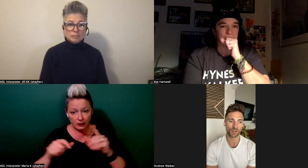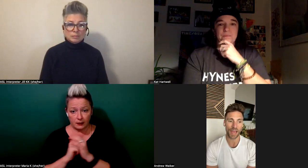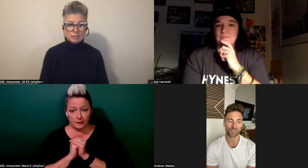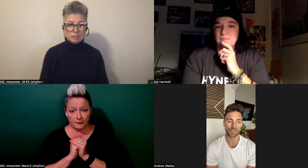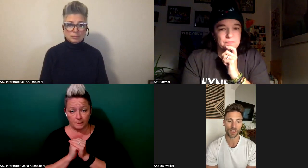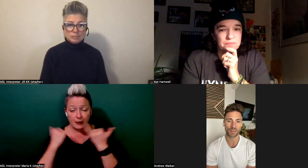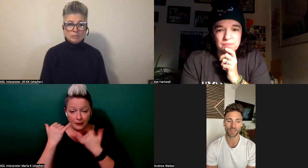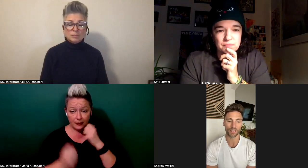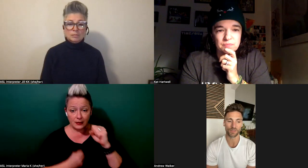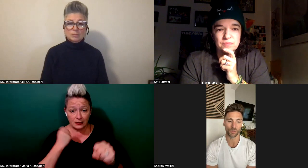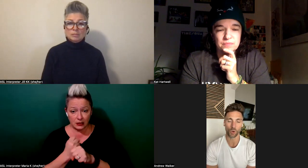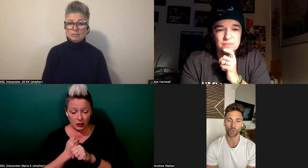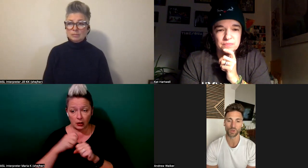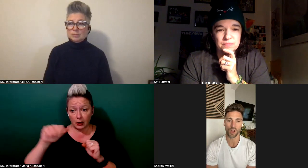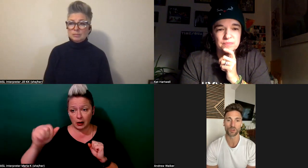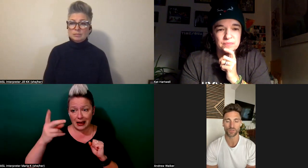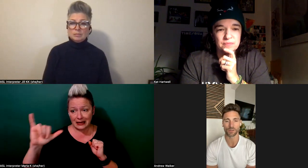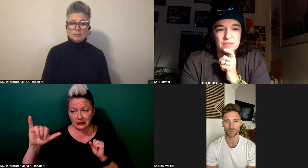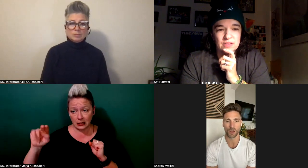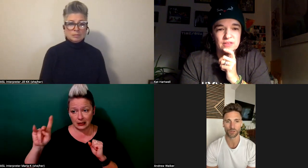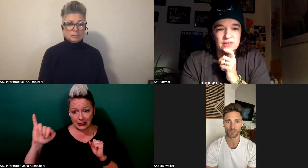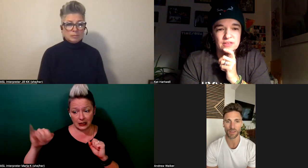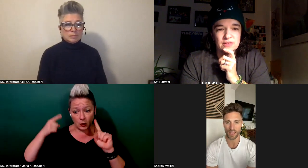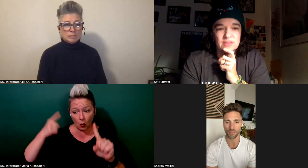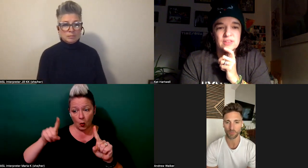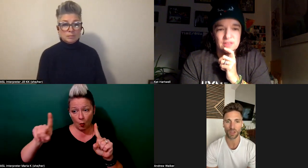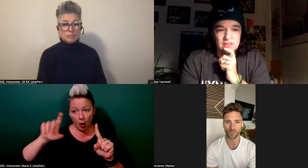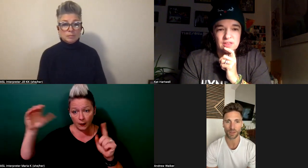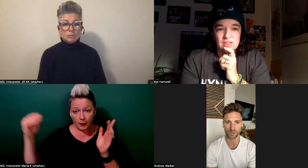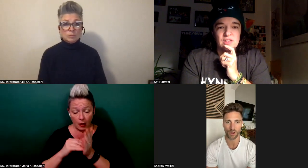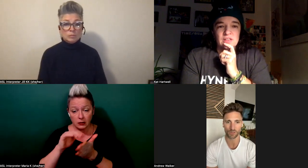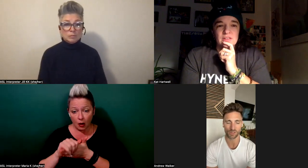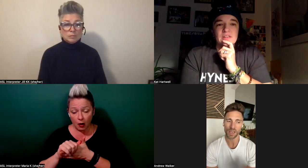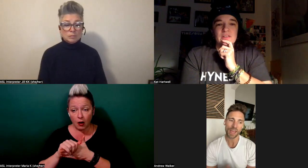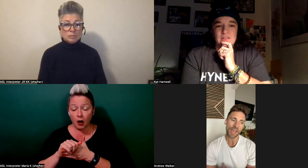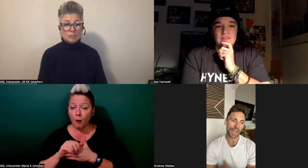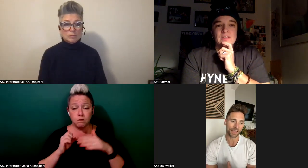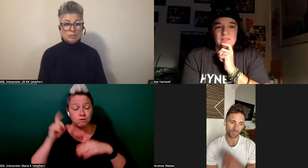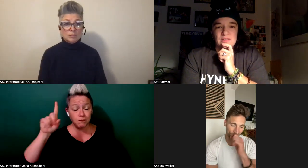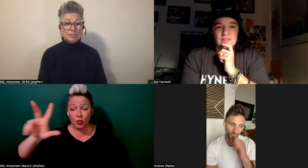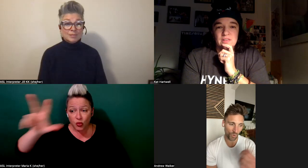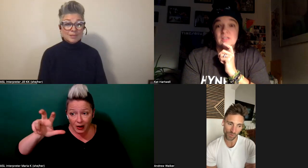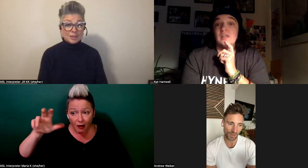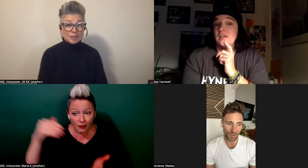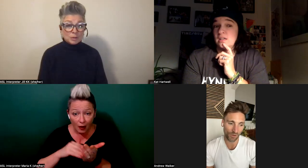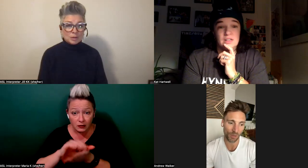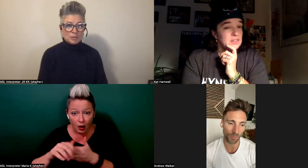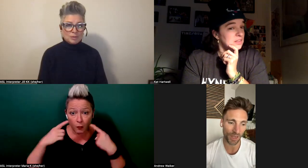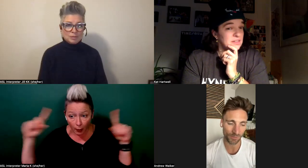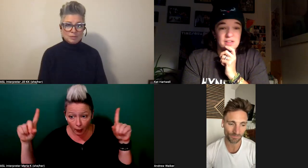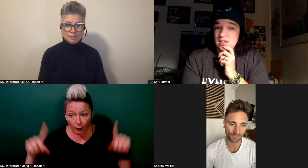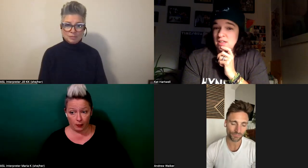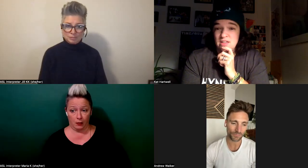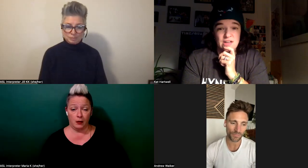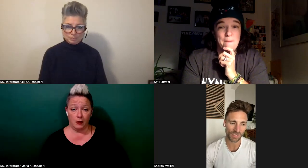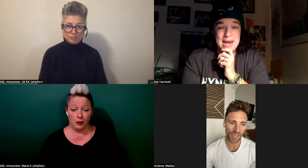this year, Ashley and Nikki, the goal was $100,000, and they hit $300,000. And what was incredible about